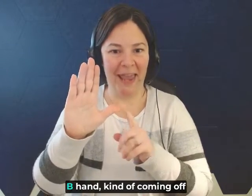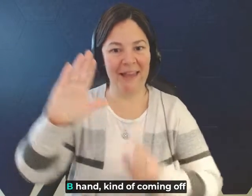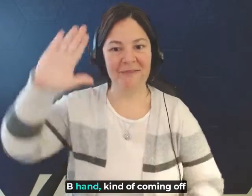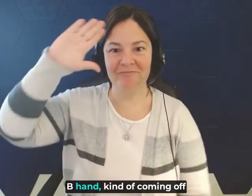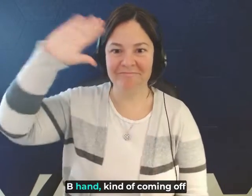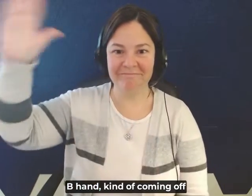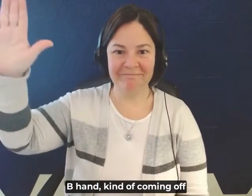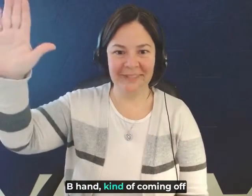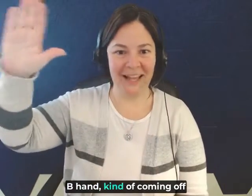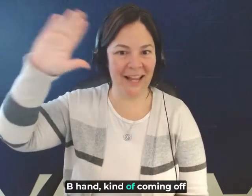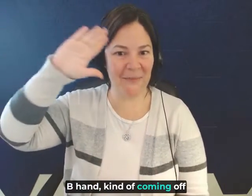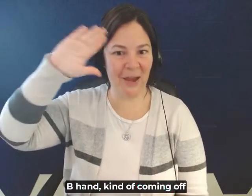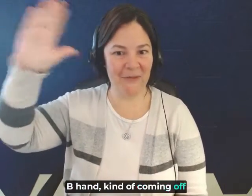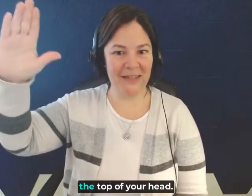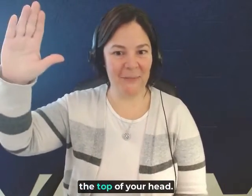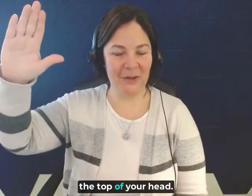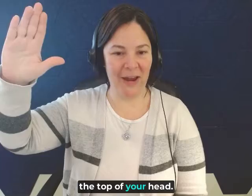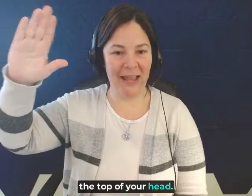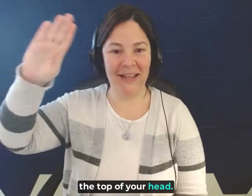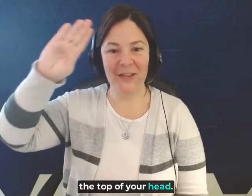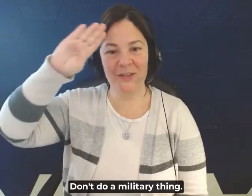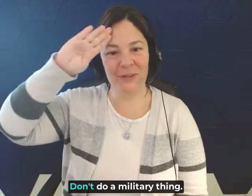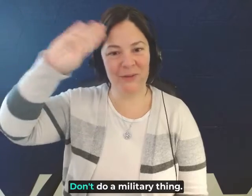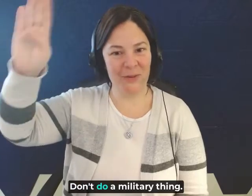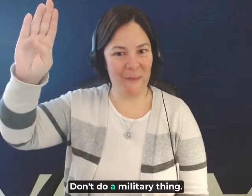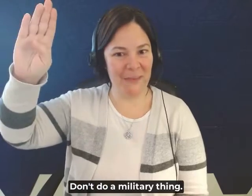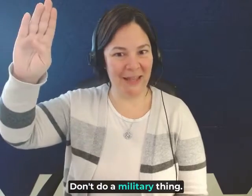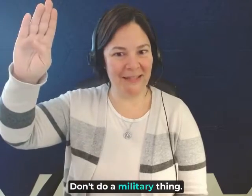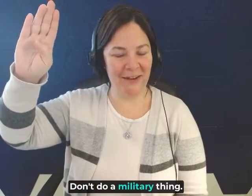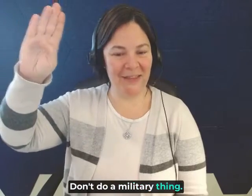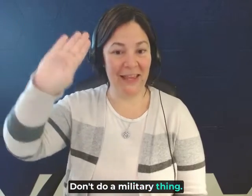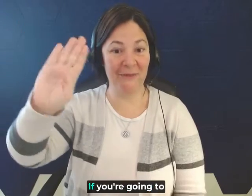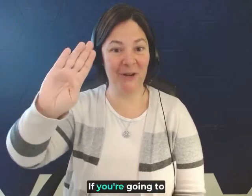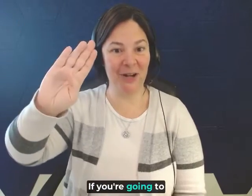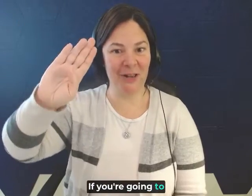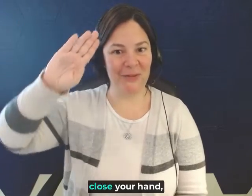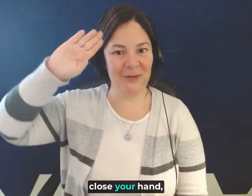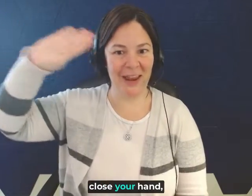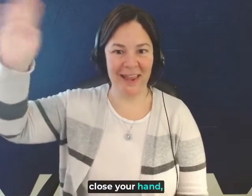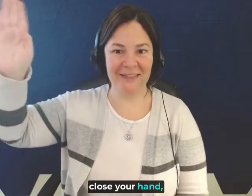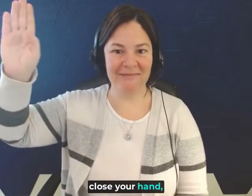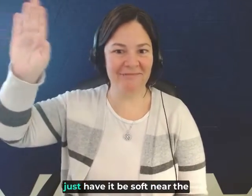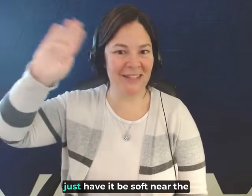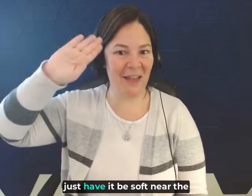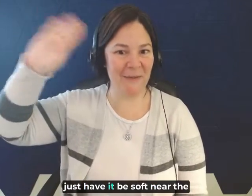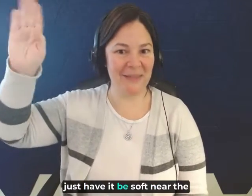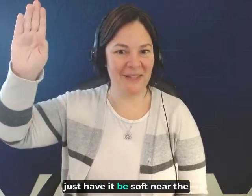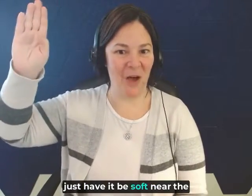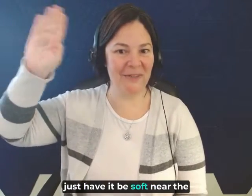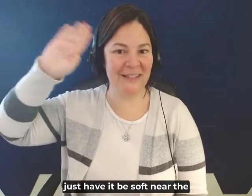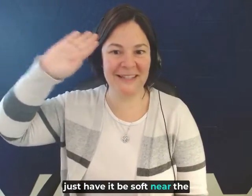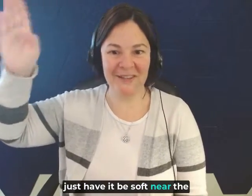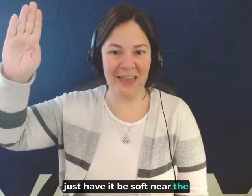hand kind of coming off the top of your head. Don't do a military thing. If you're going to close your hand, just have it be soft near the head